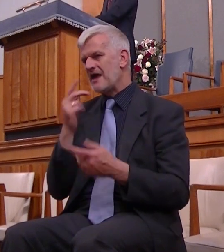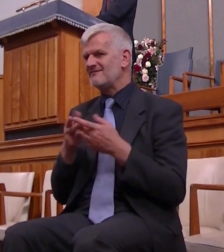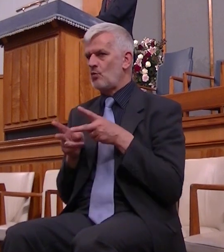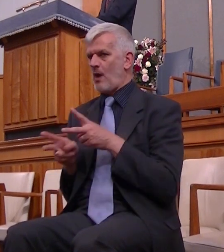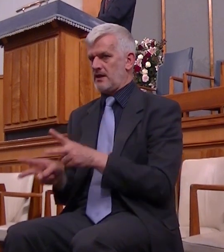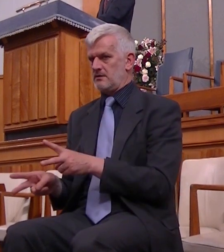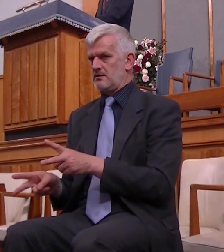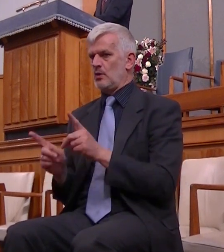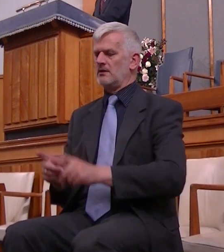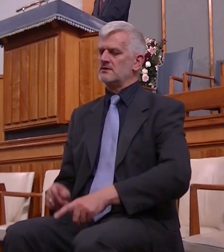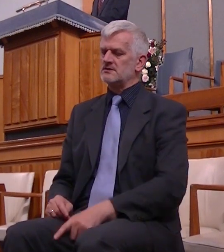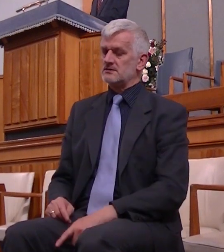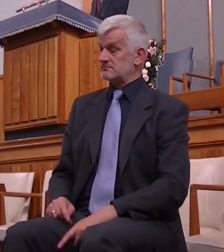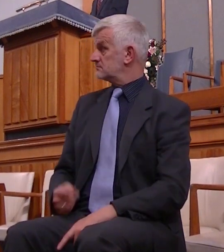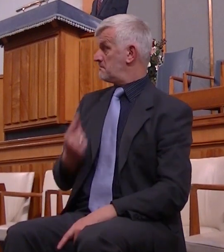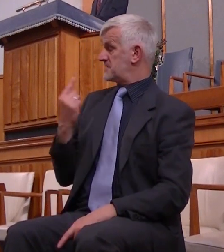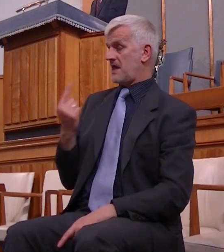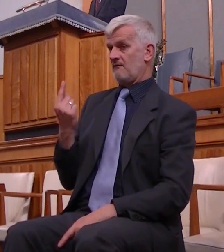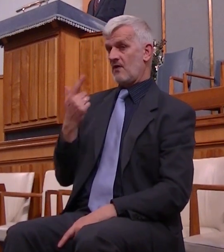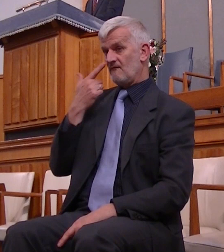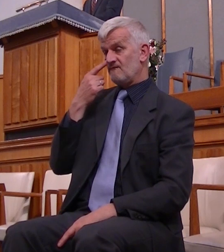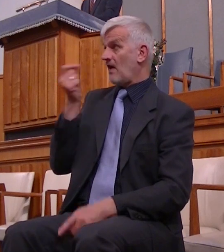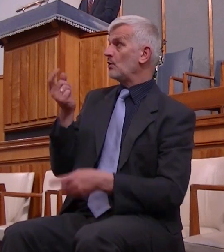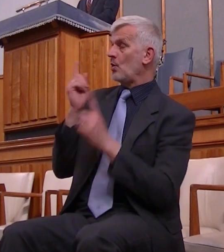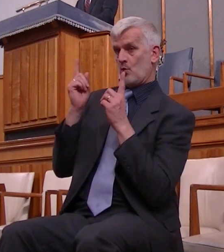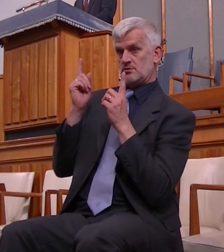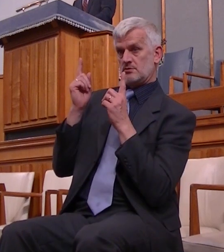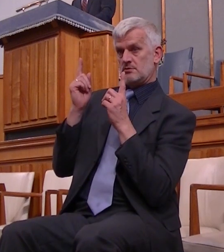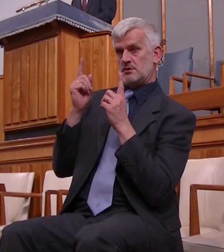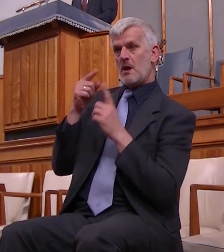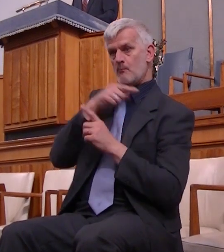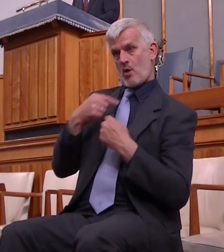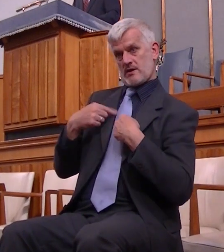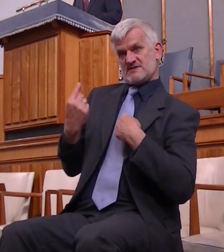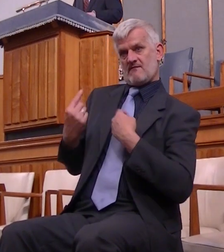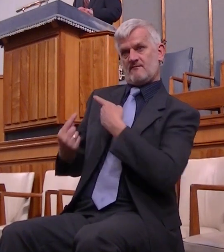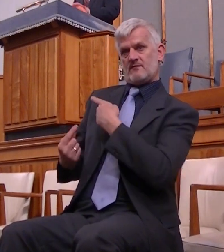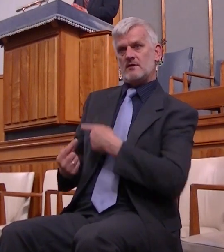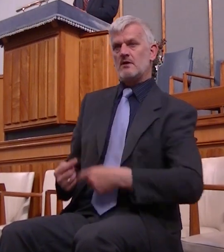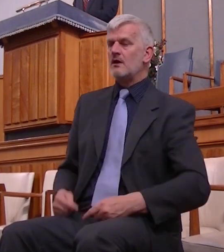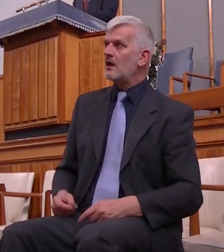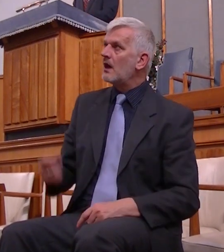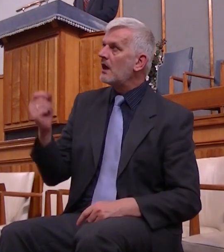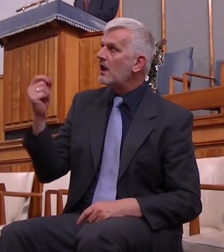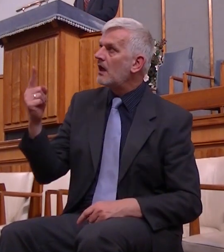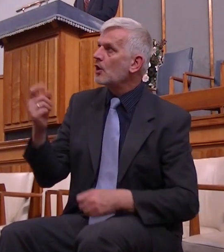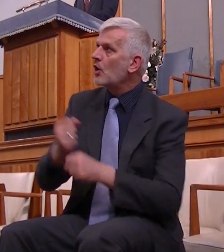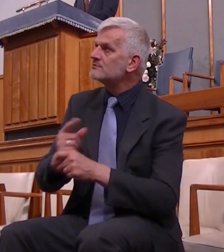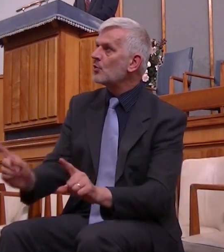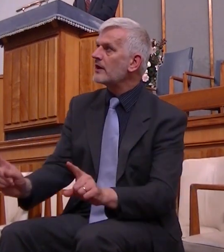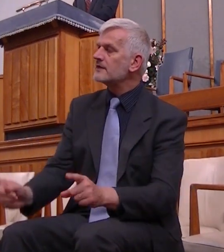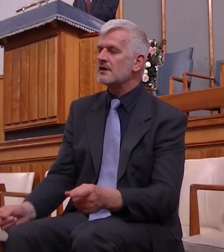so surprising. When I first came to Christ as a youngster, and I first understood what the message of salvation